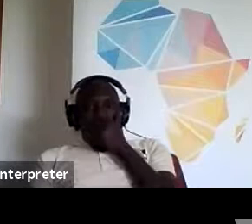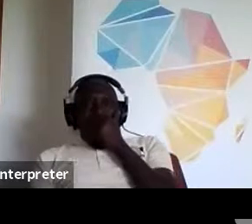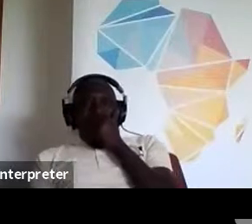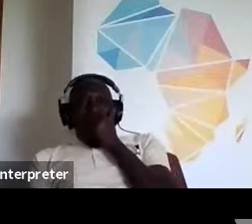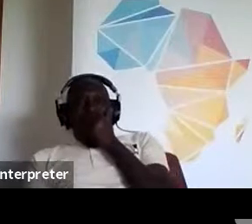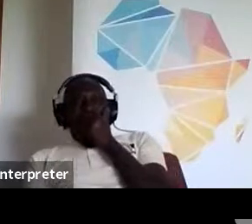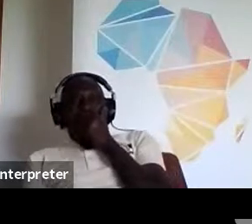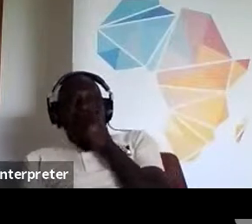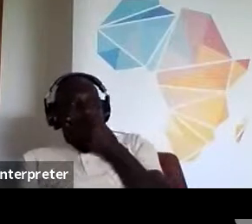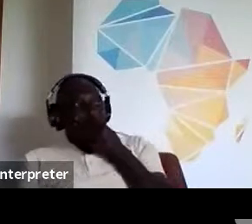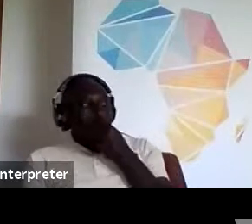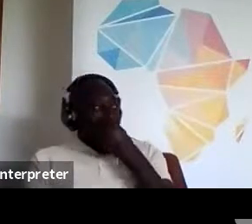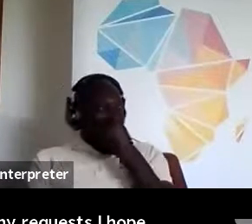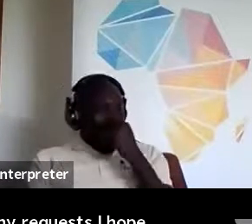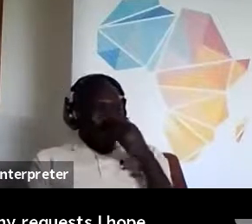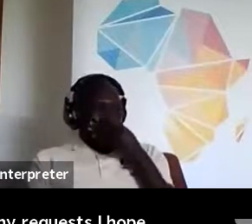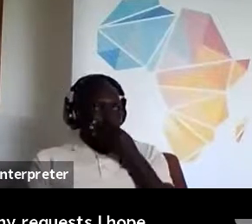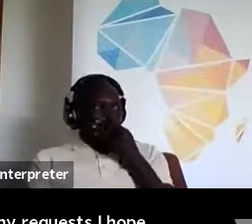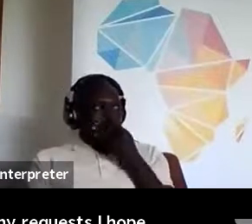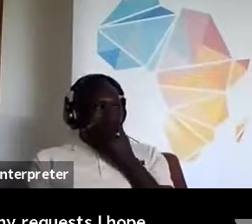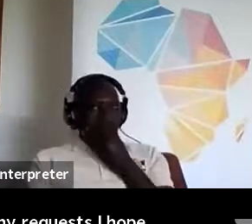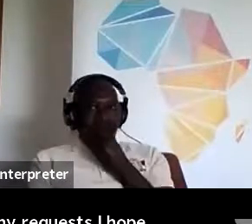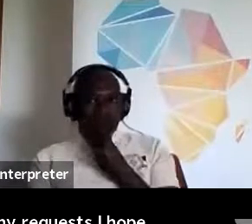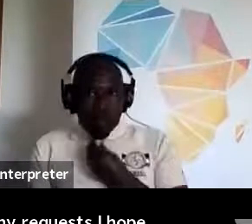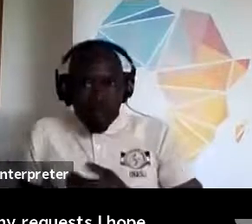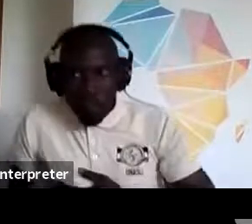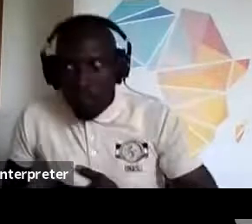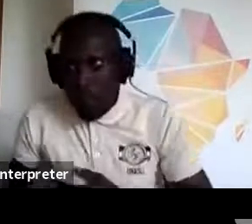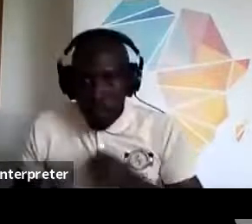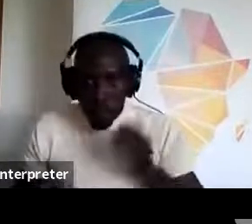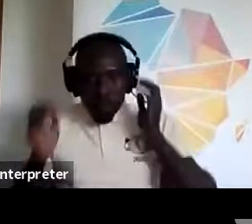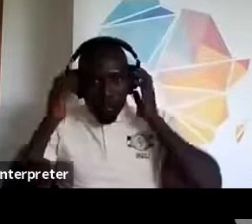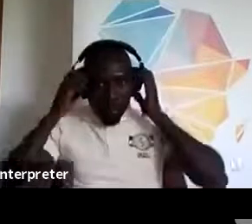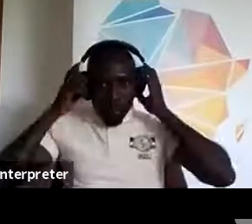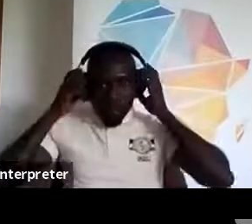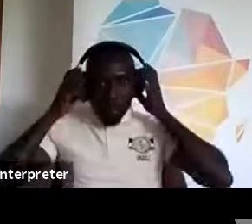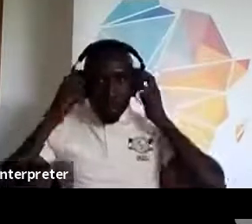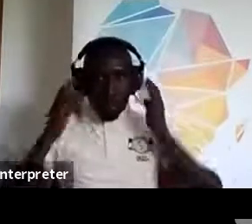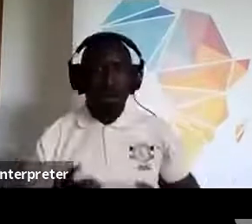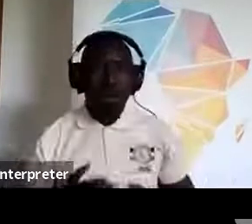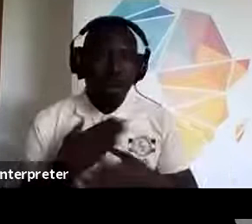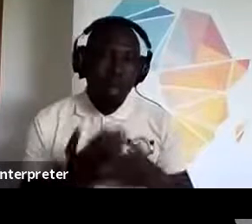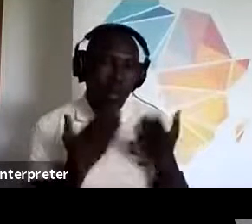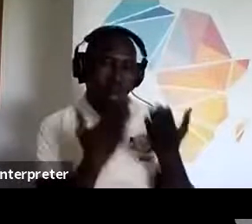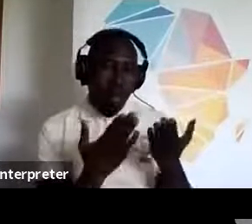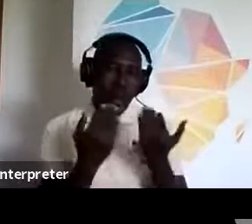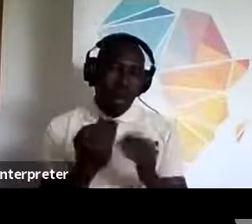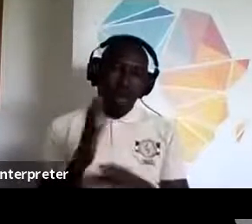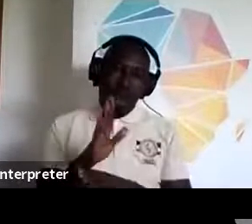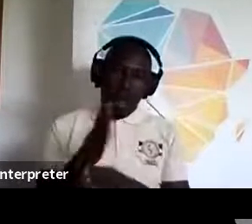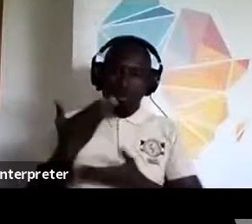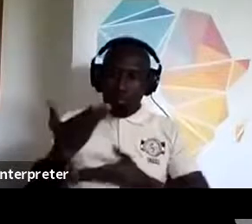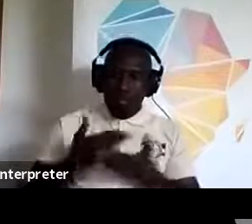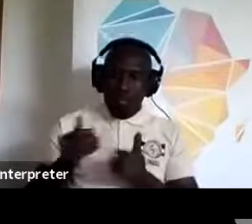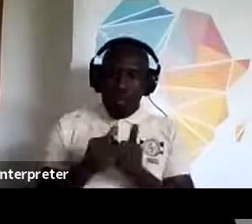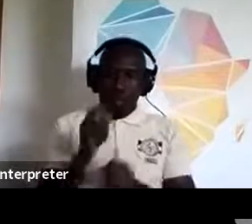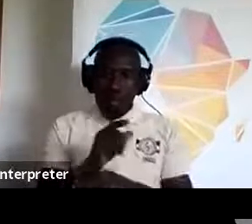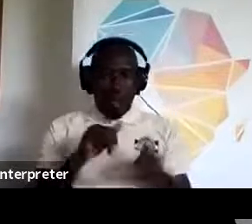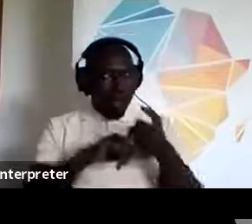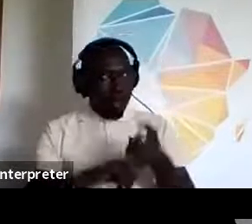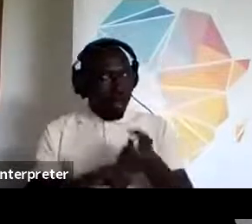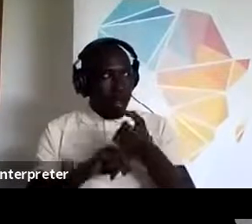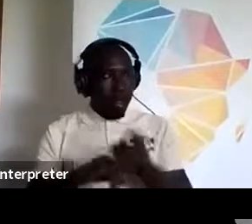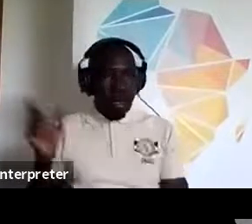to come to you, Colorado. The minister is here. She's not minister in Mozambique, but in her interactions with her senior colleagues from